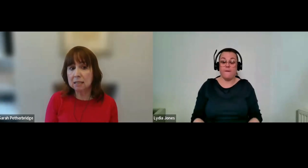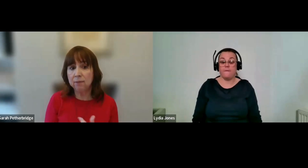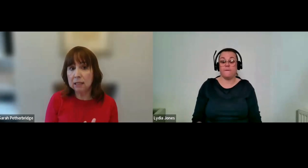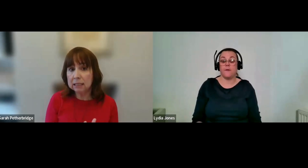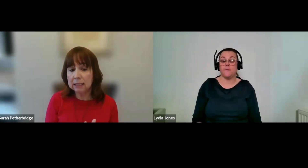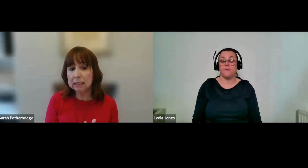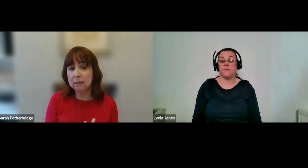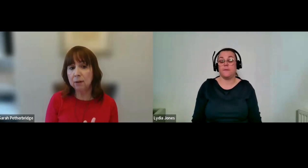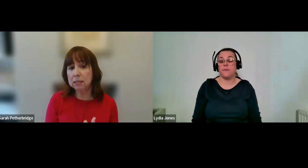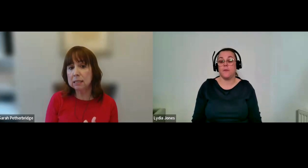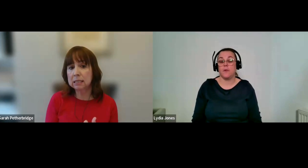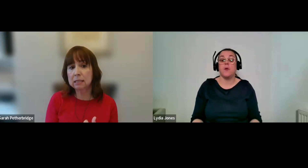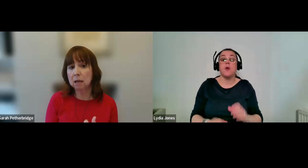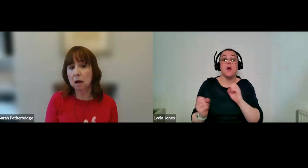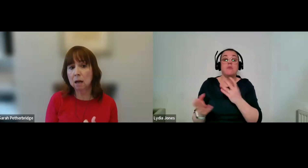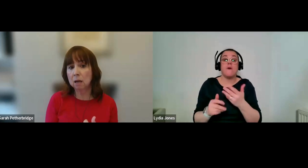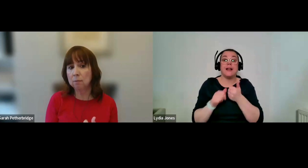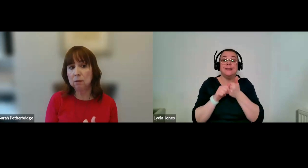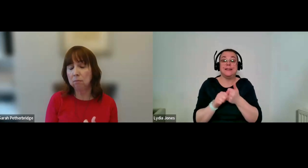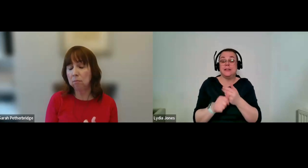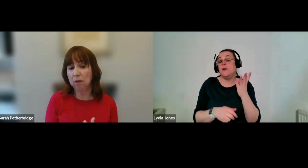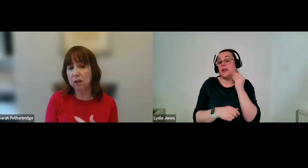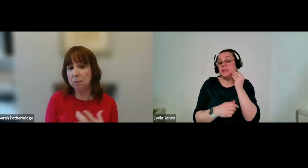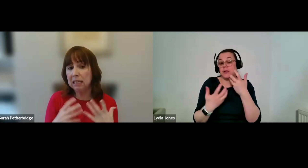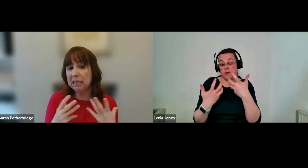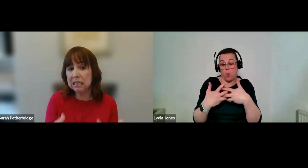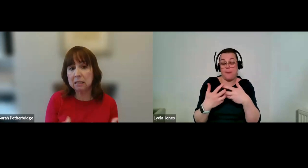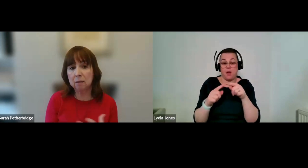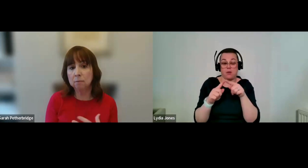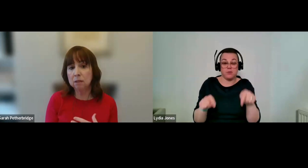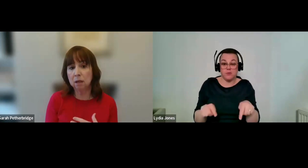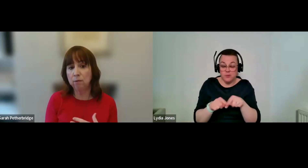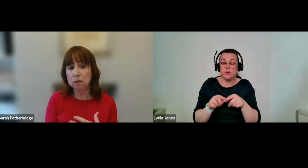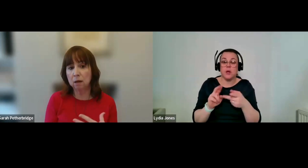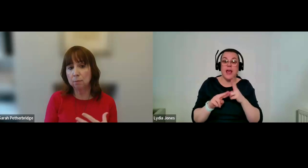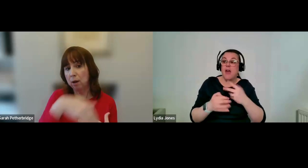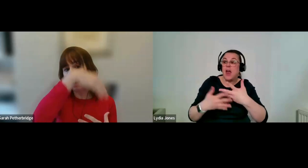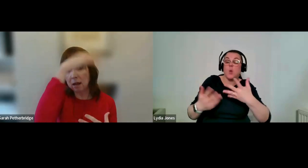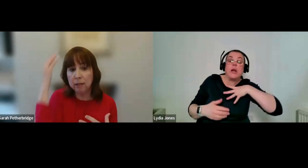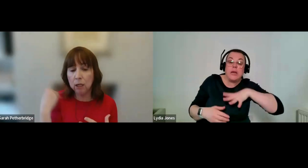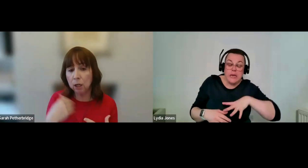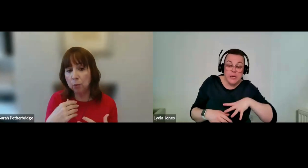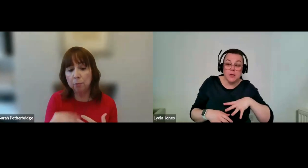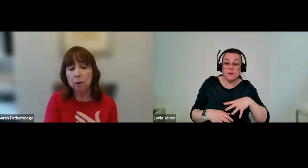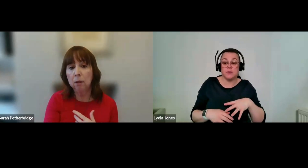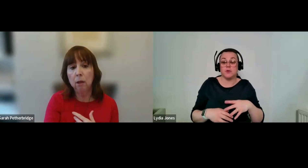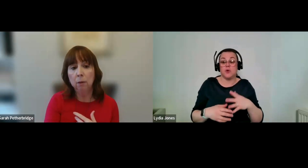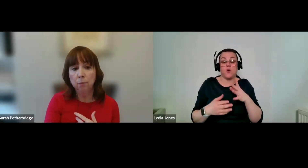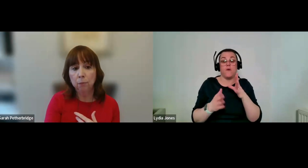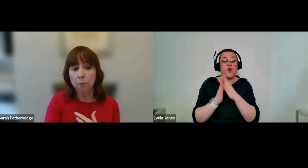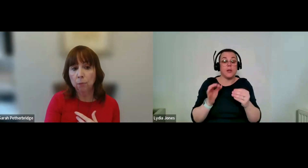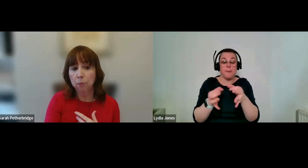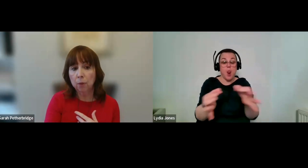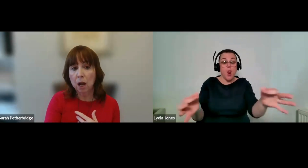Provide assisted listening devices. If anybody needs them, say for example a hearing loop.